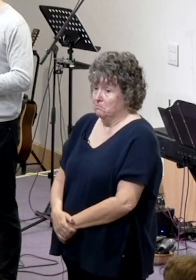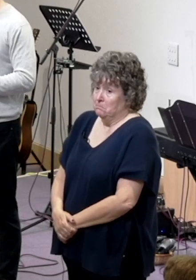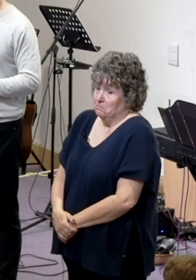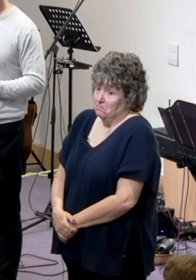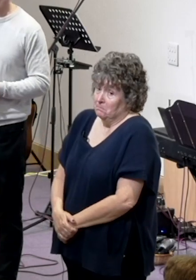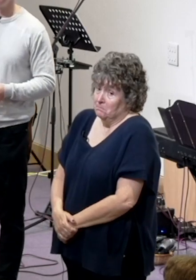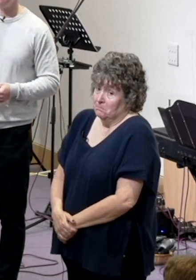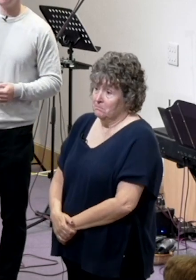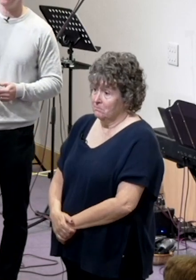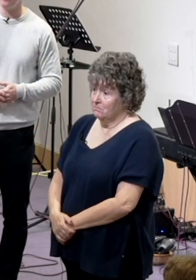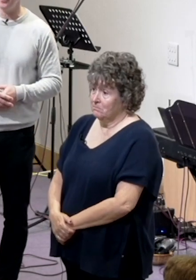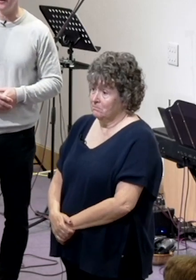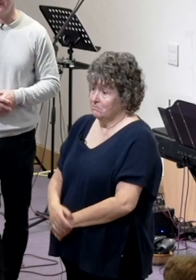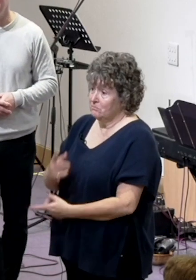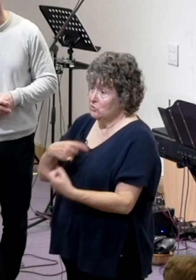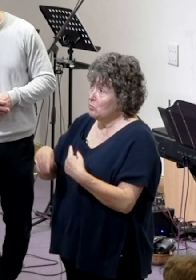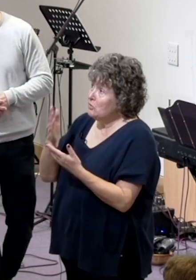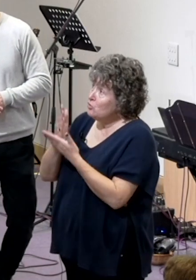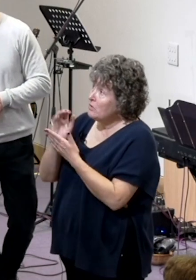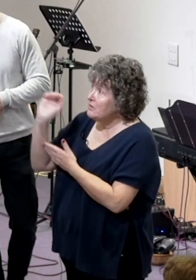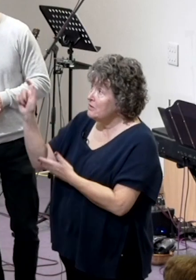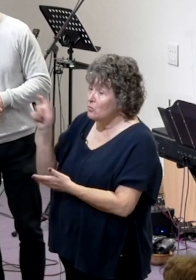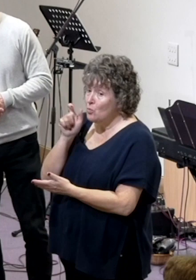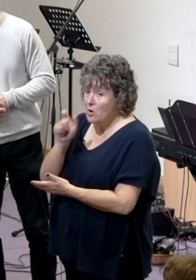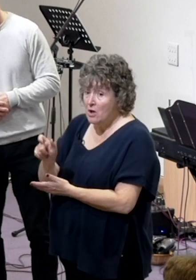Do we trust in God's word?